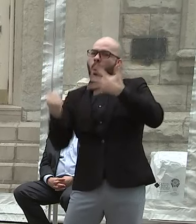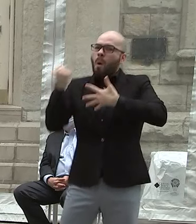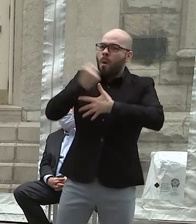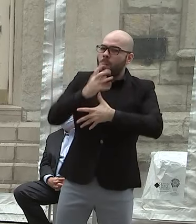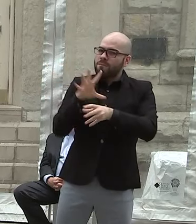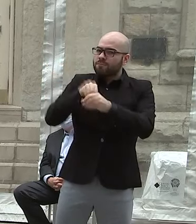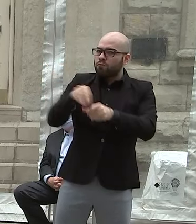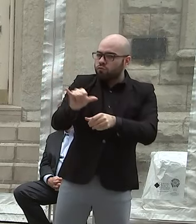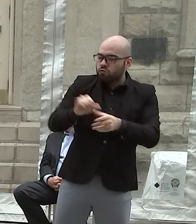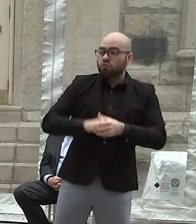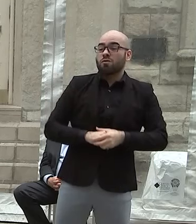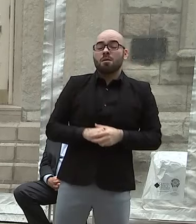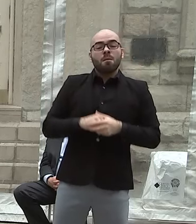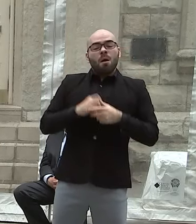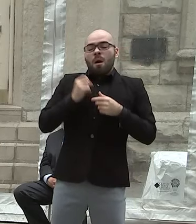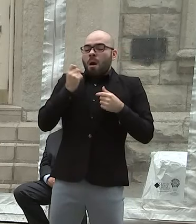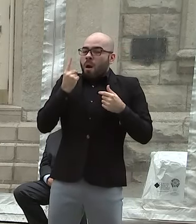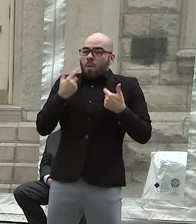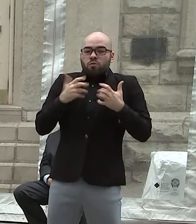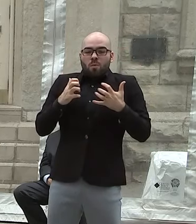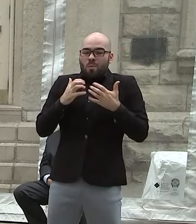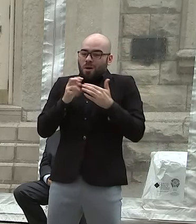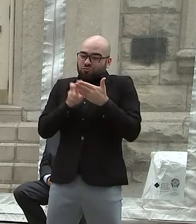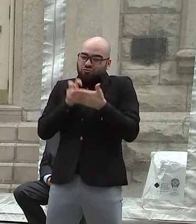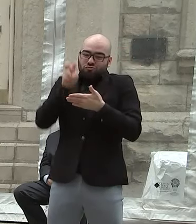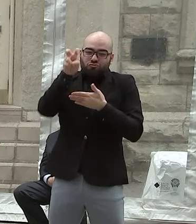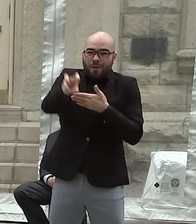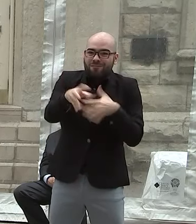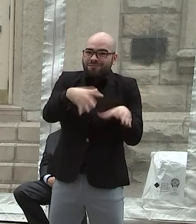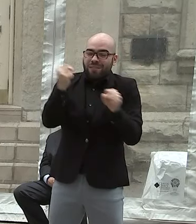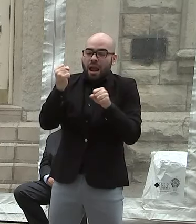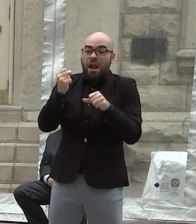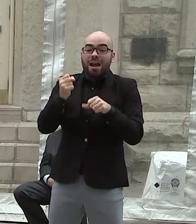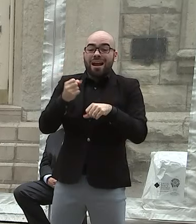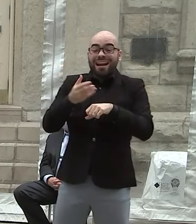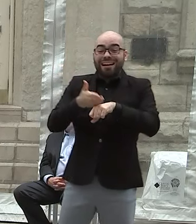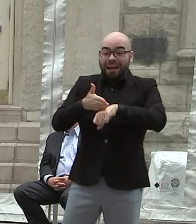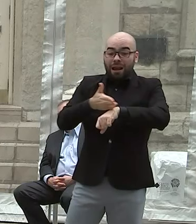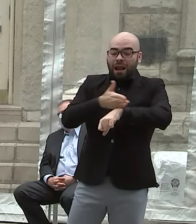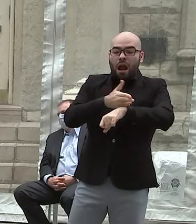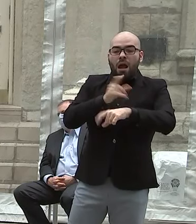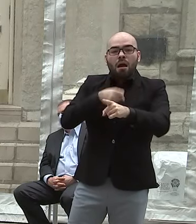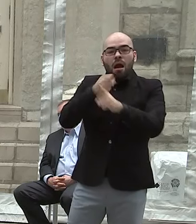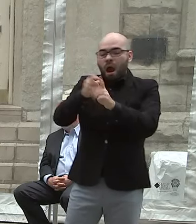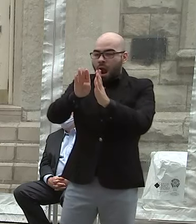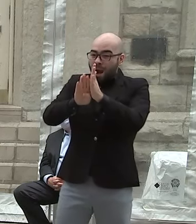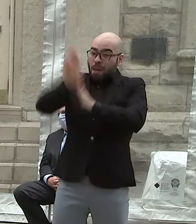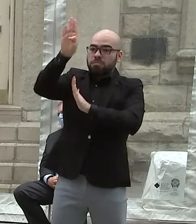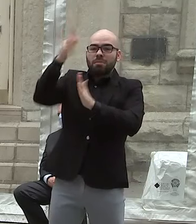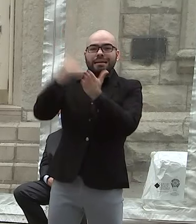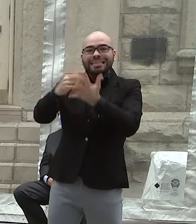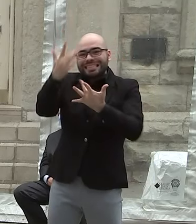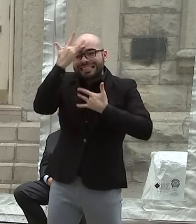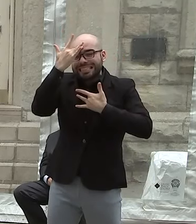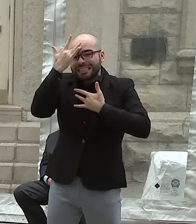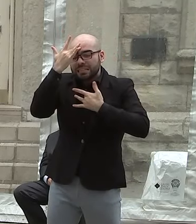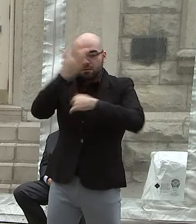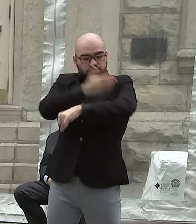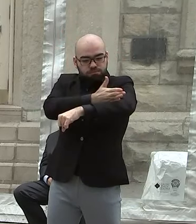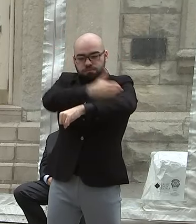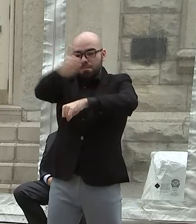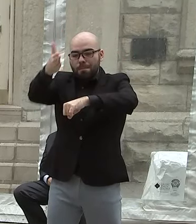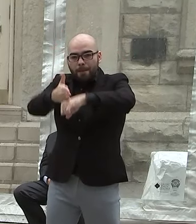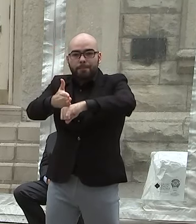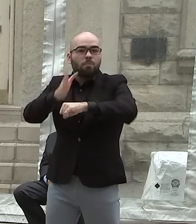want to do is move too fast and then have to take a big step backwards. So the models are showing us that we're making